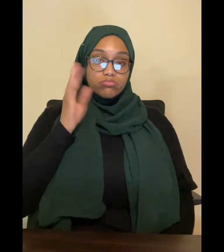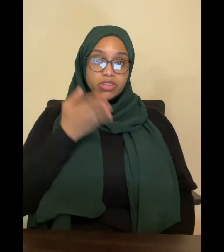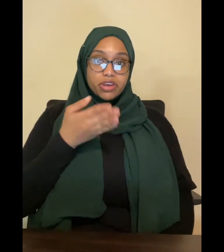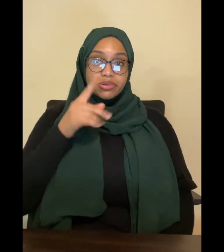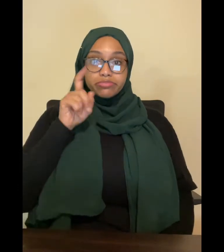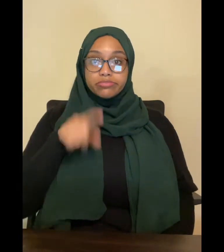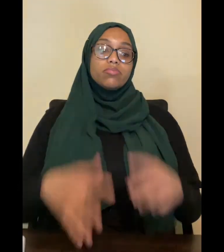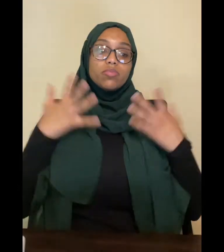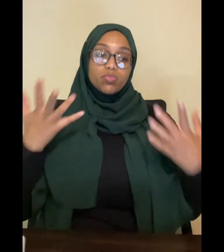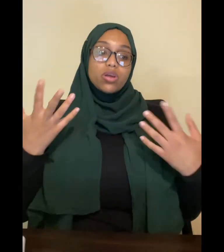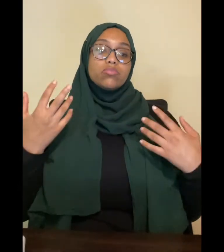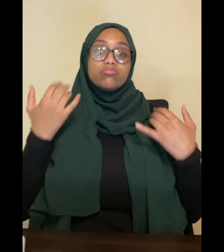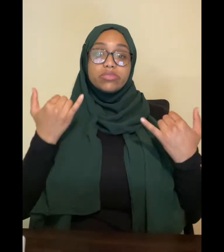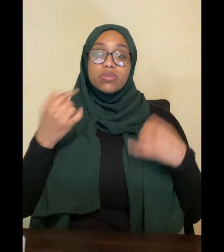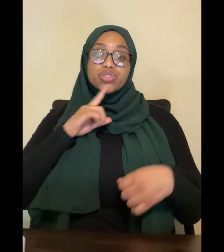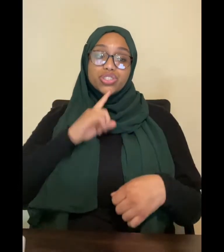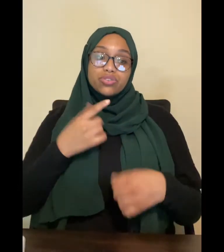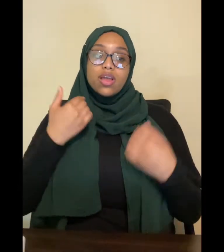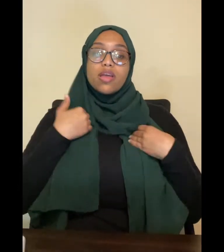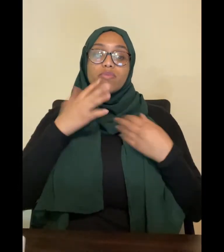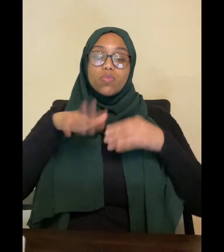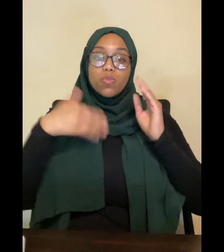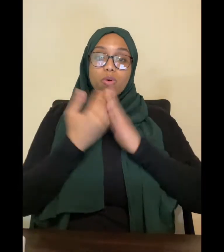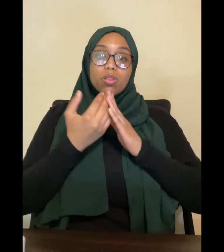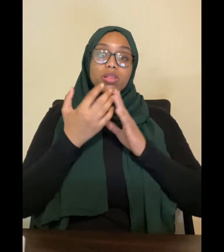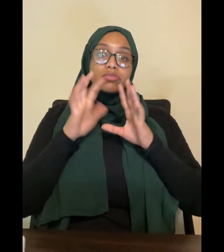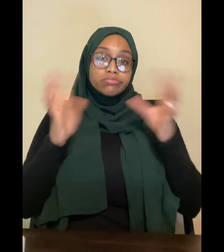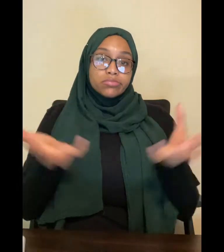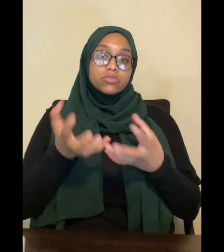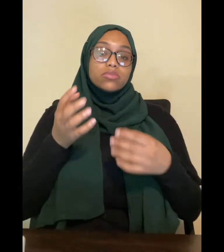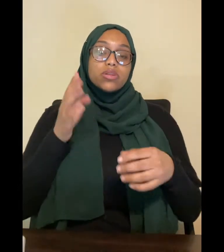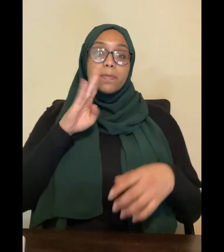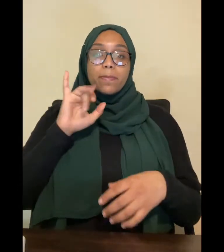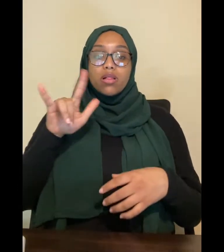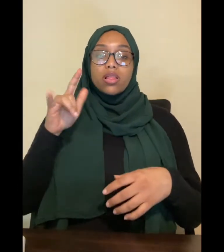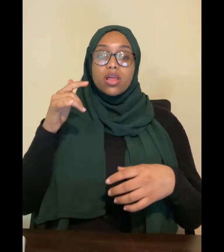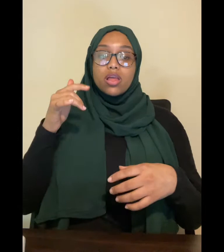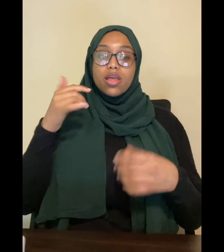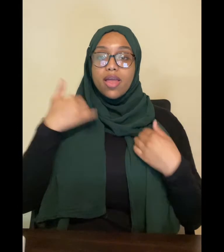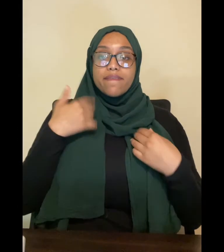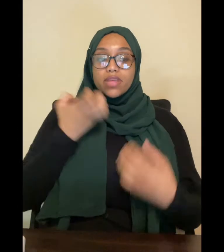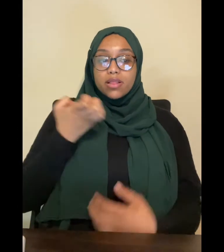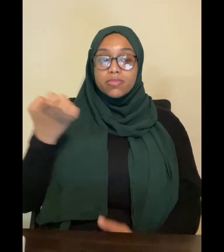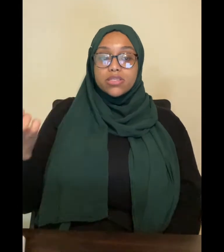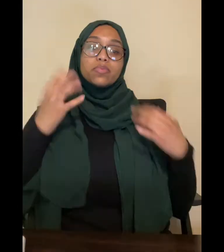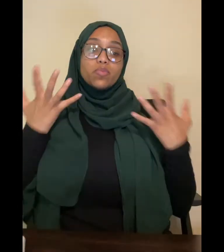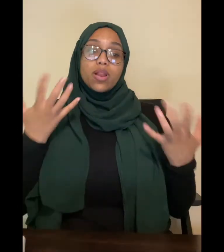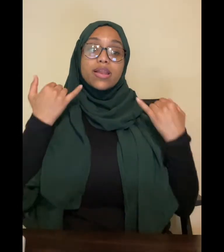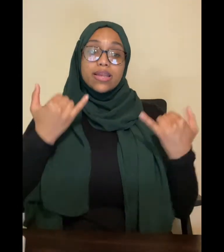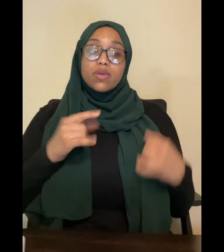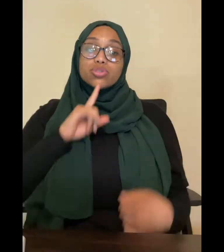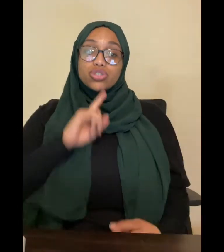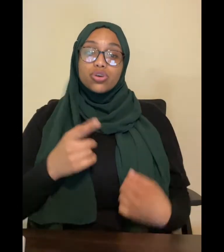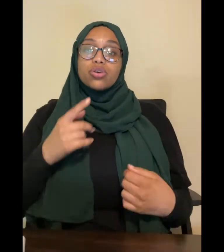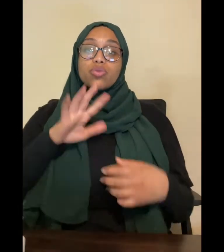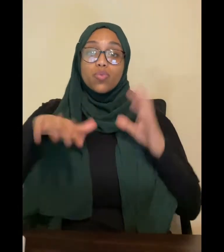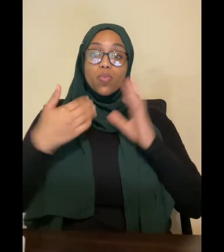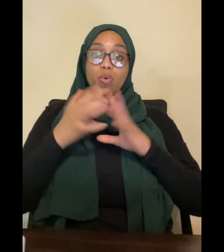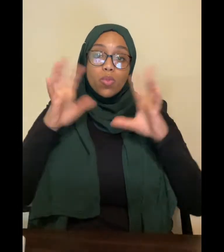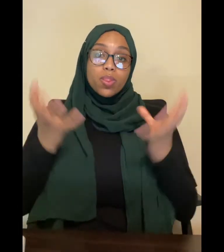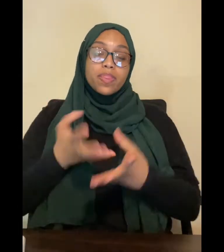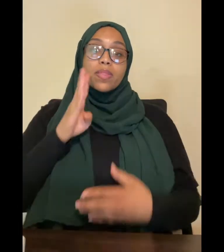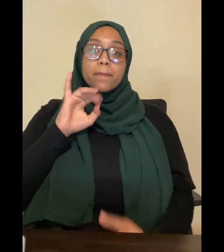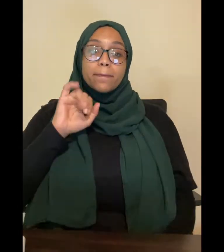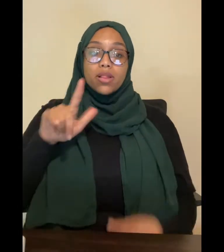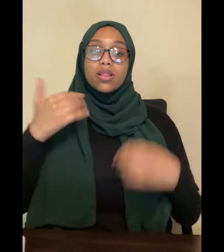congress.gov, and there you can search for your bill text. Once you get to the bill text, what